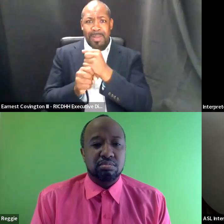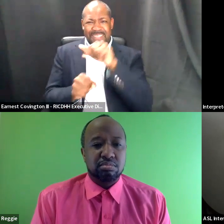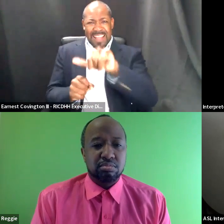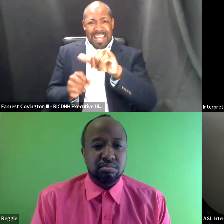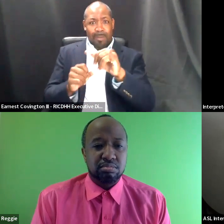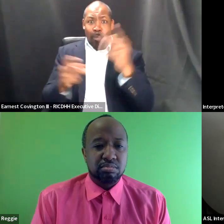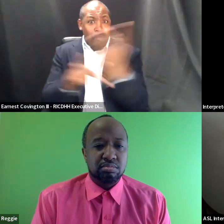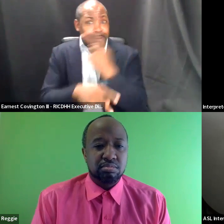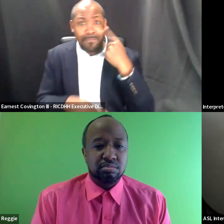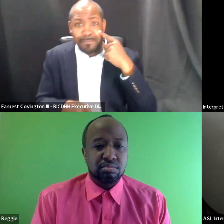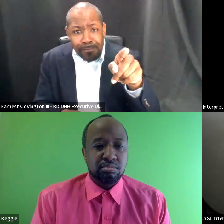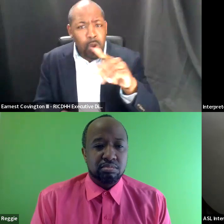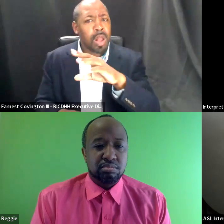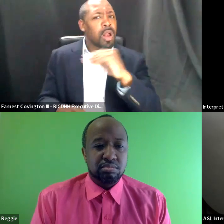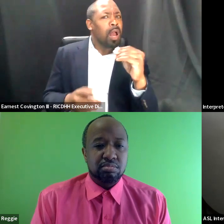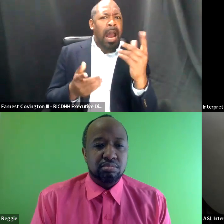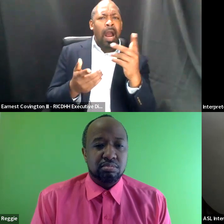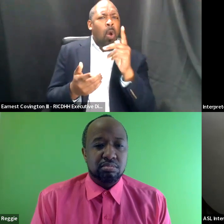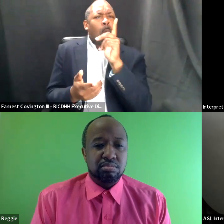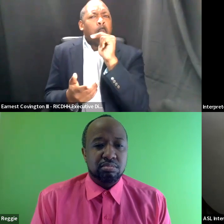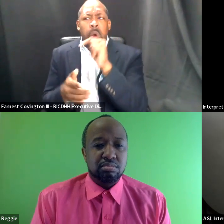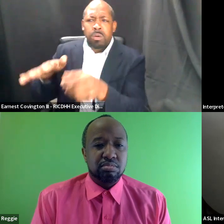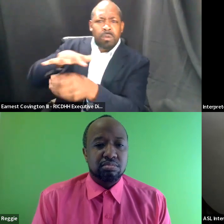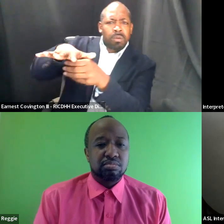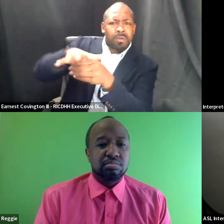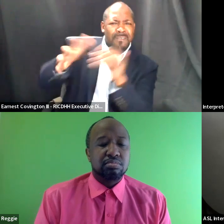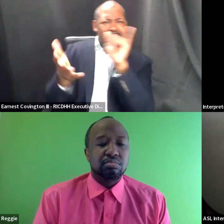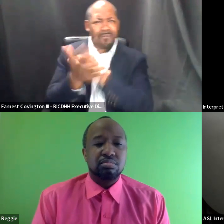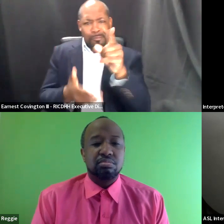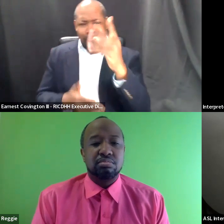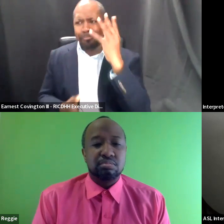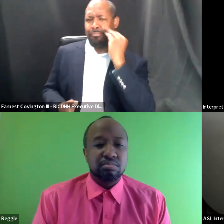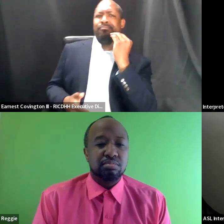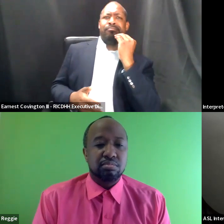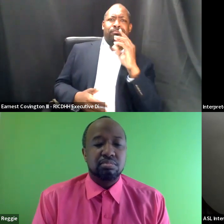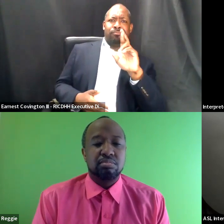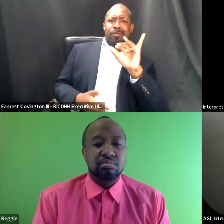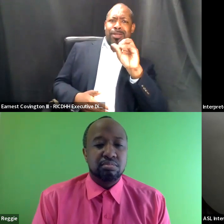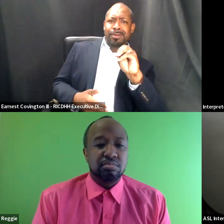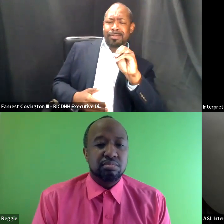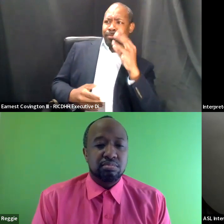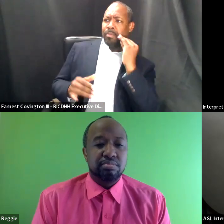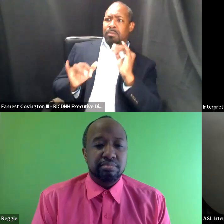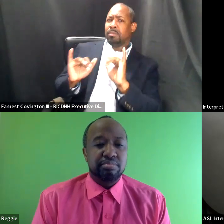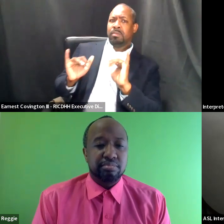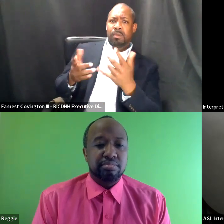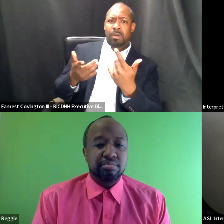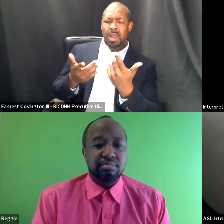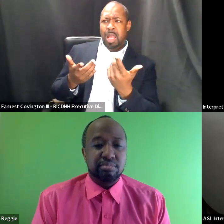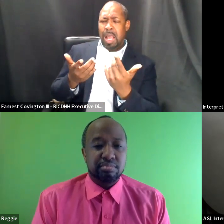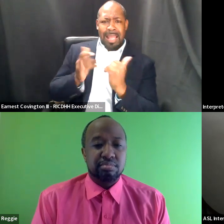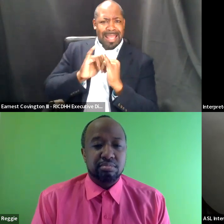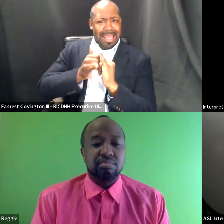particular experience with racism, made you who you are, or maybe, you